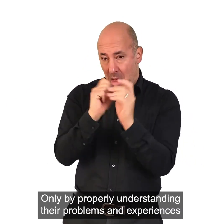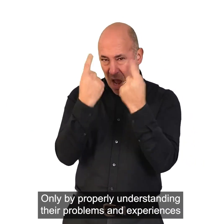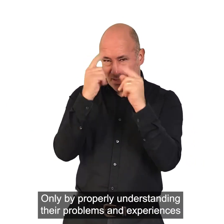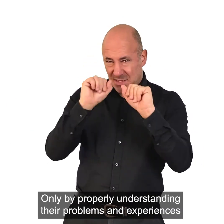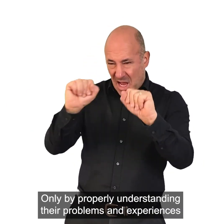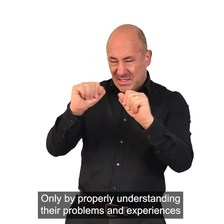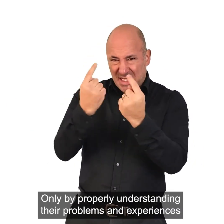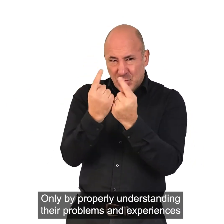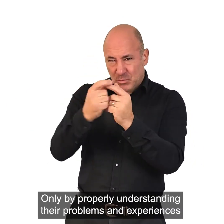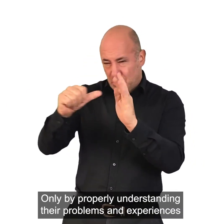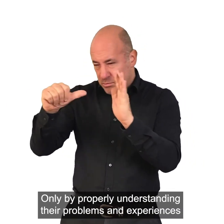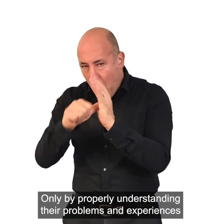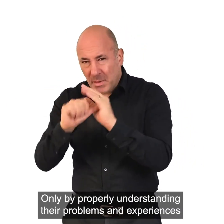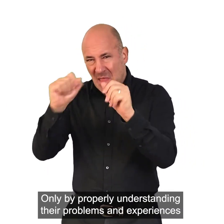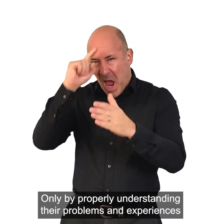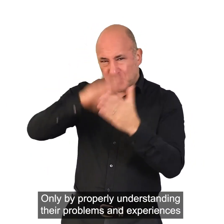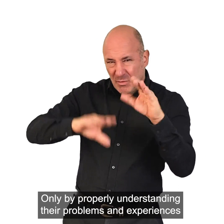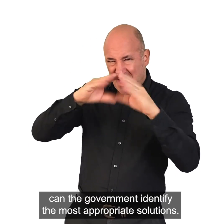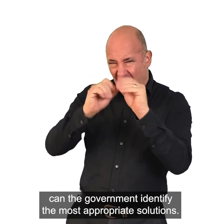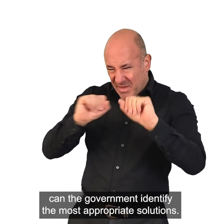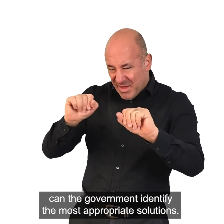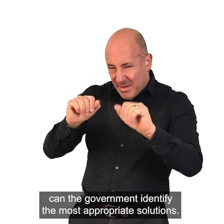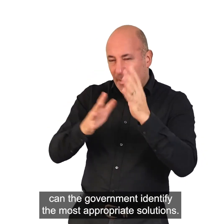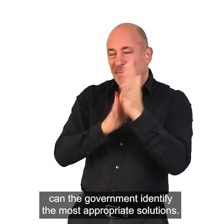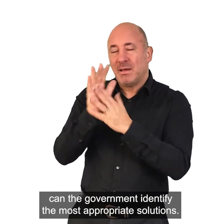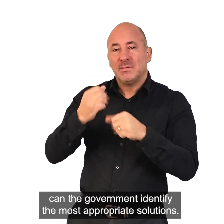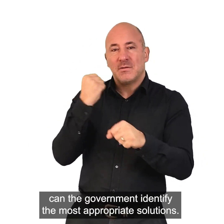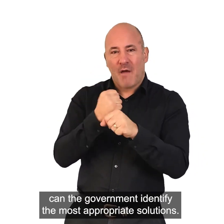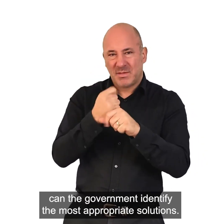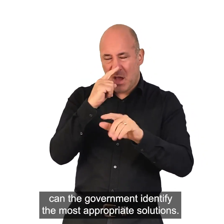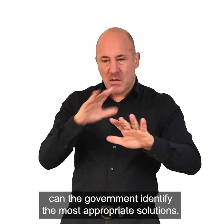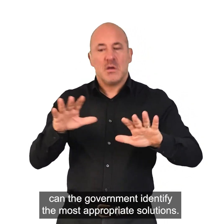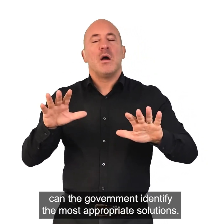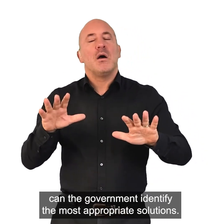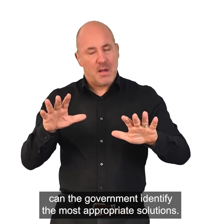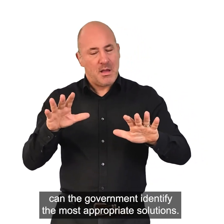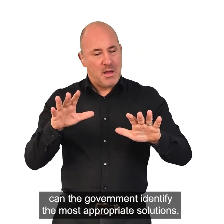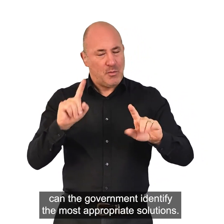by properly understanding their problems and experiences can the government identify the most appropriate solutions.